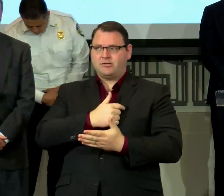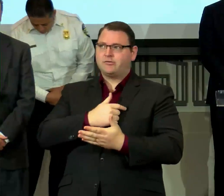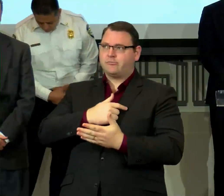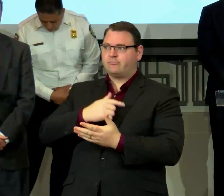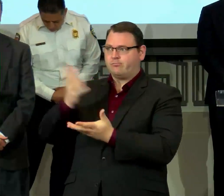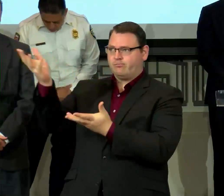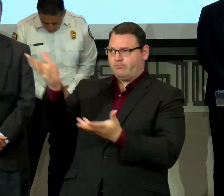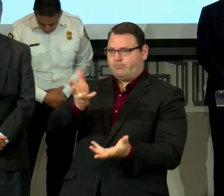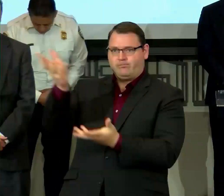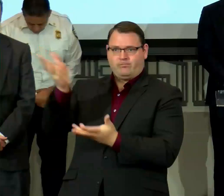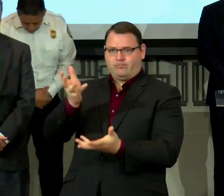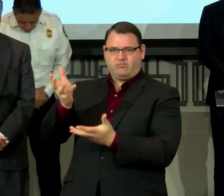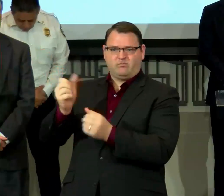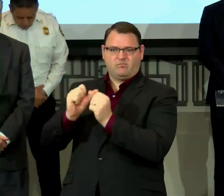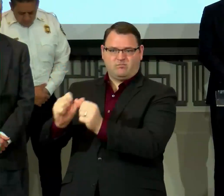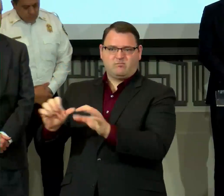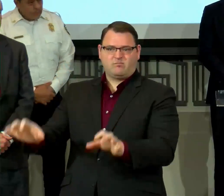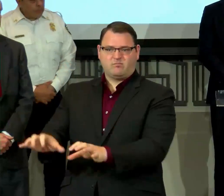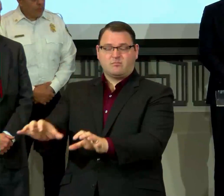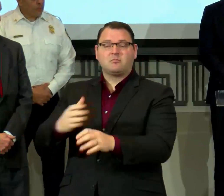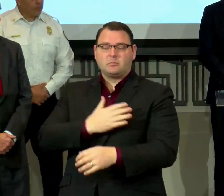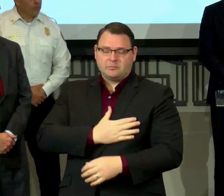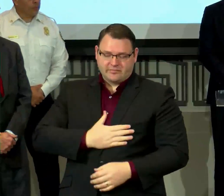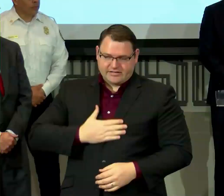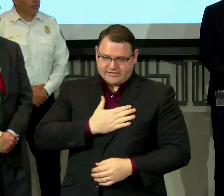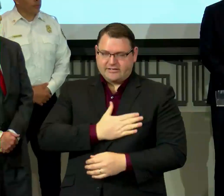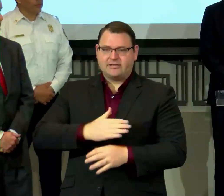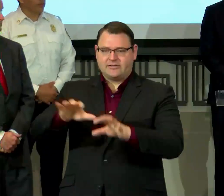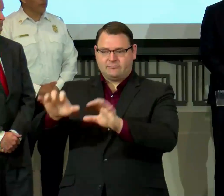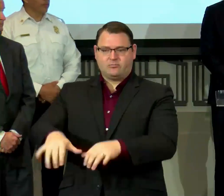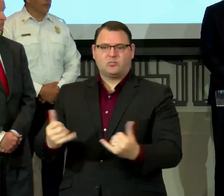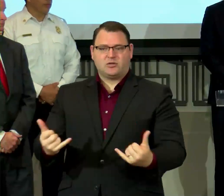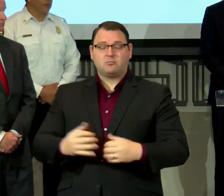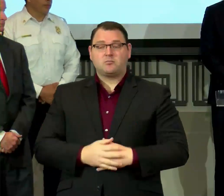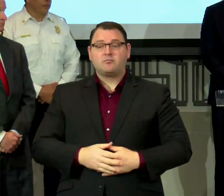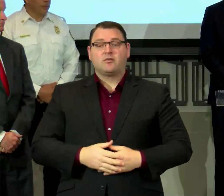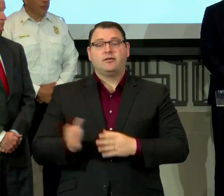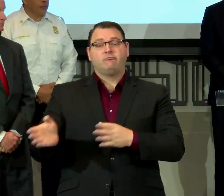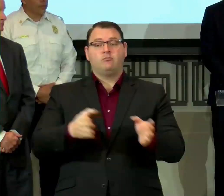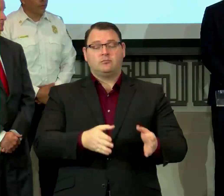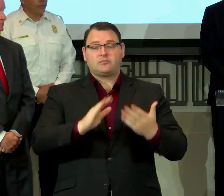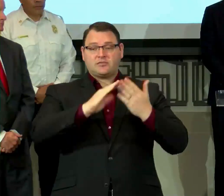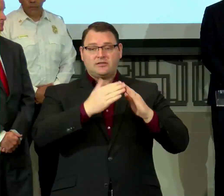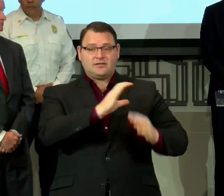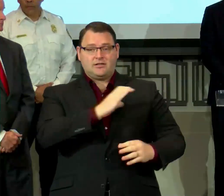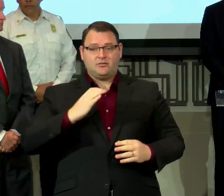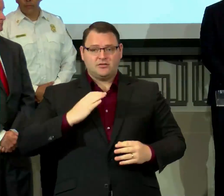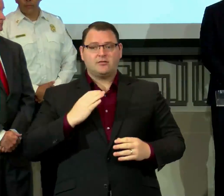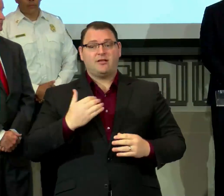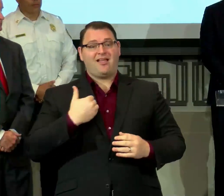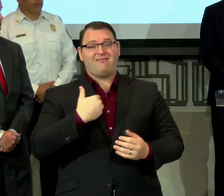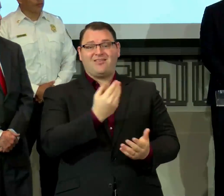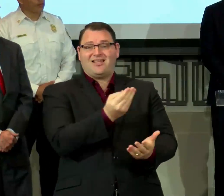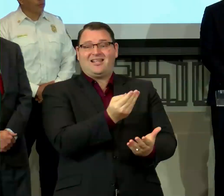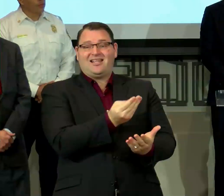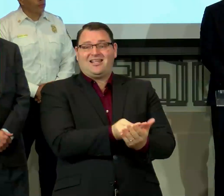that, today at City Council, we pulled $5 million from our economic